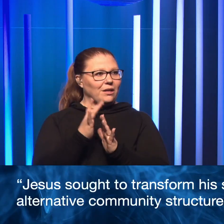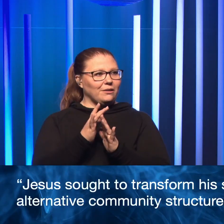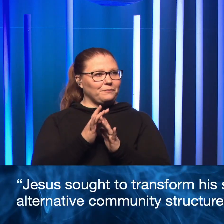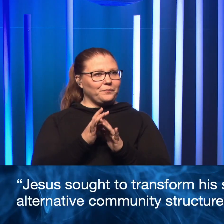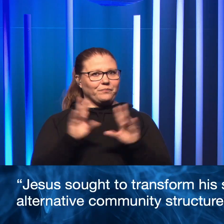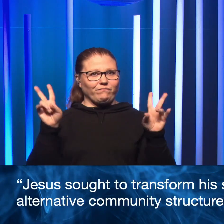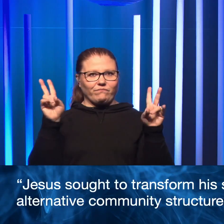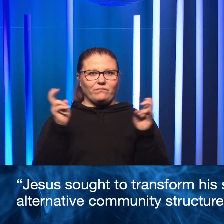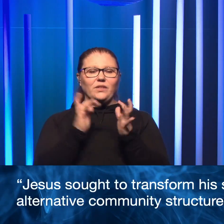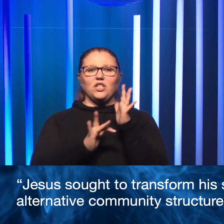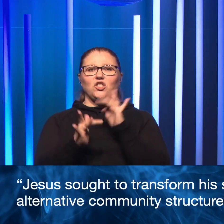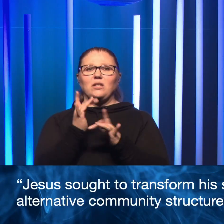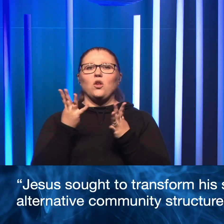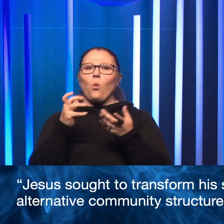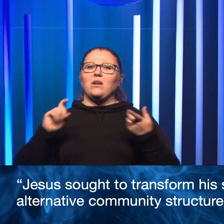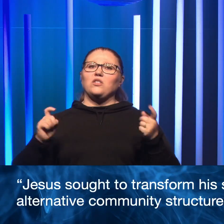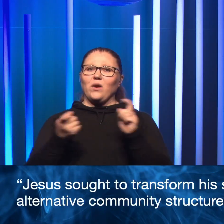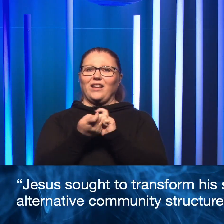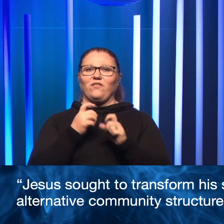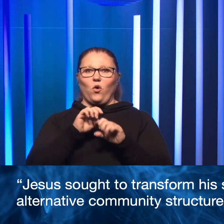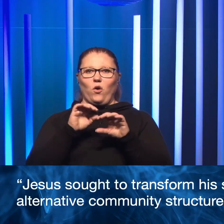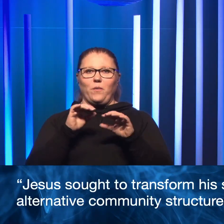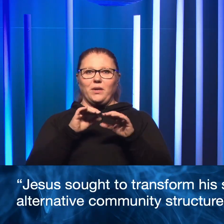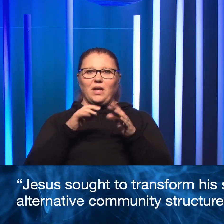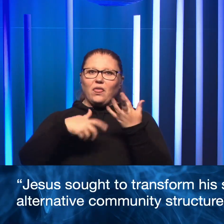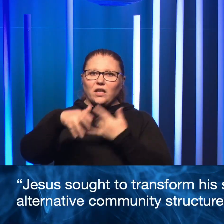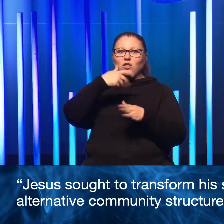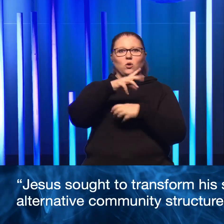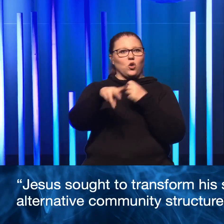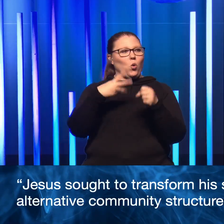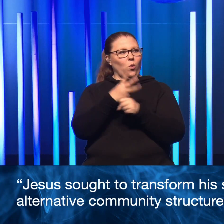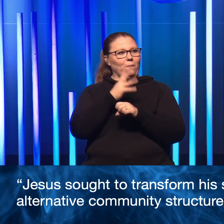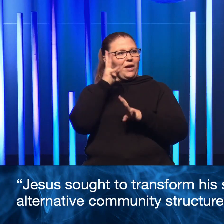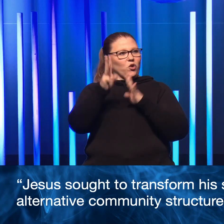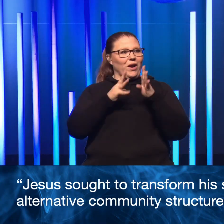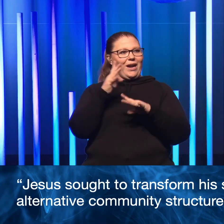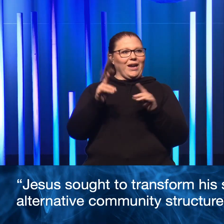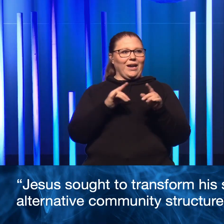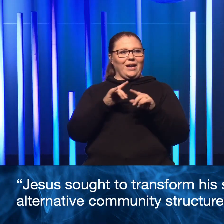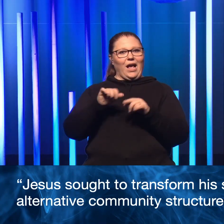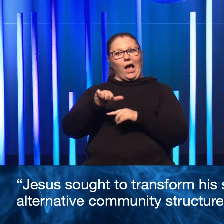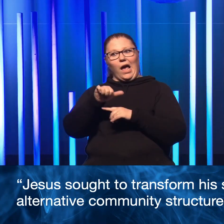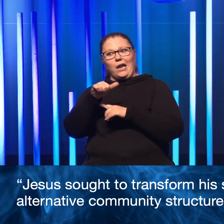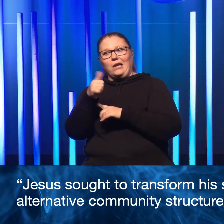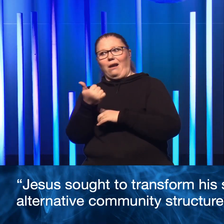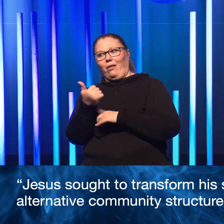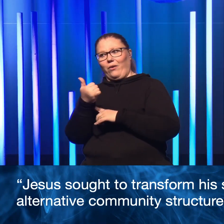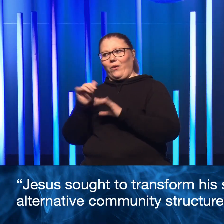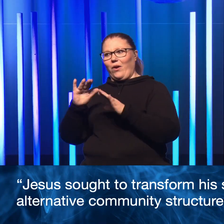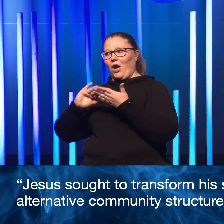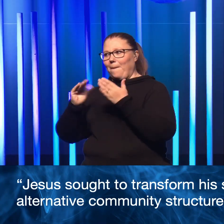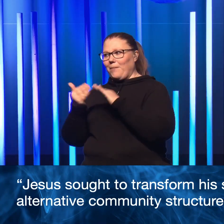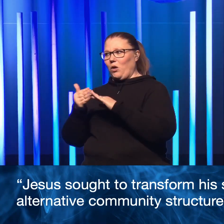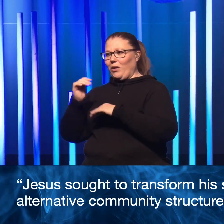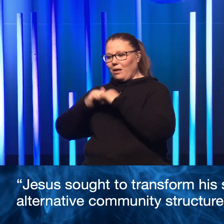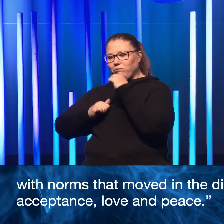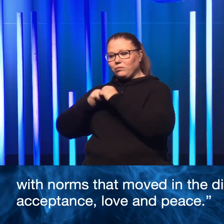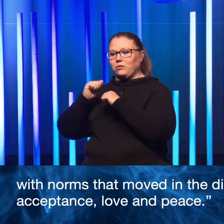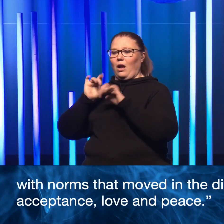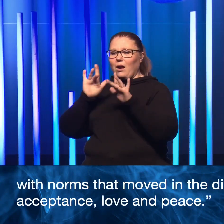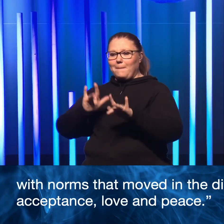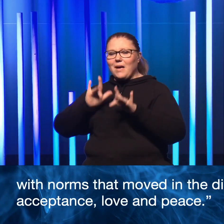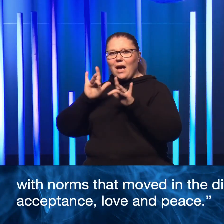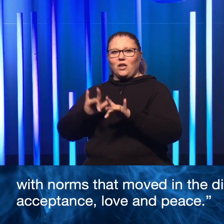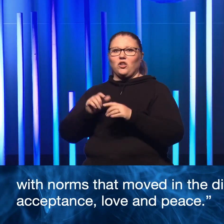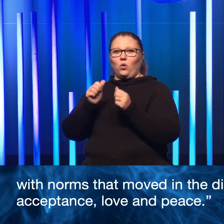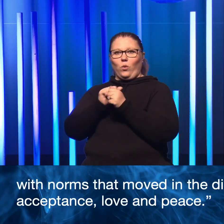sought to transform his social world by creating an alternative community structured around compassion, with norms